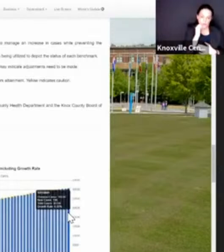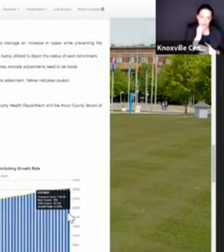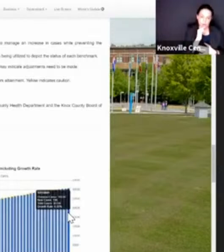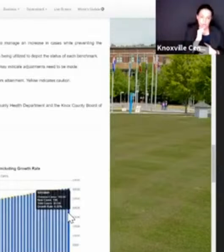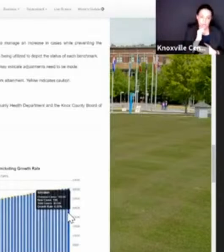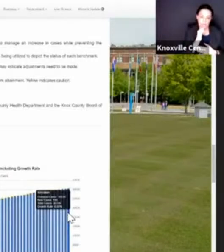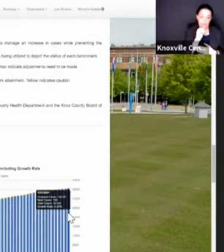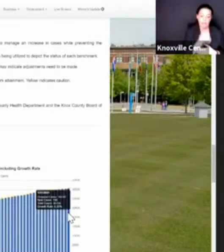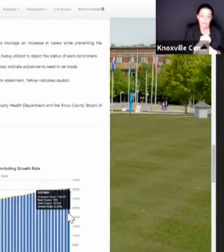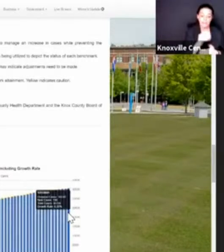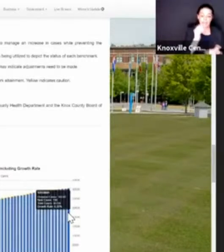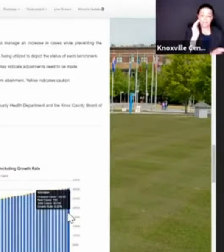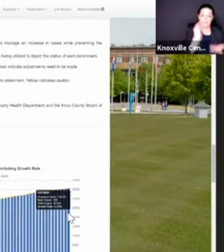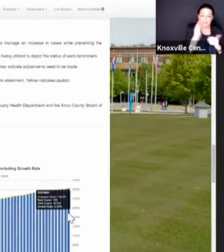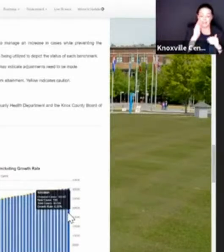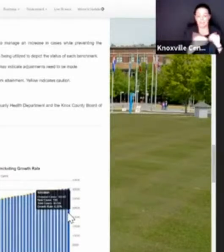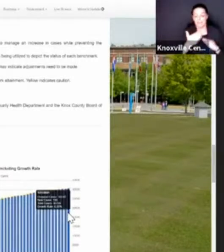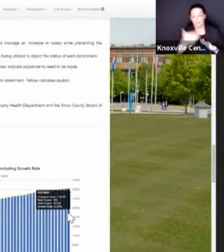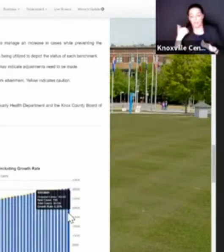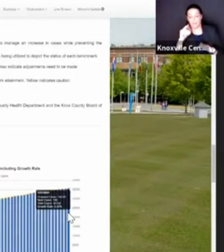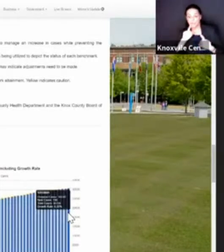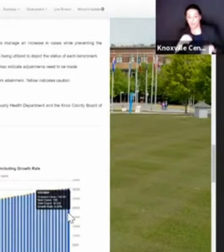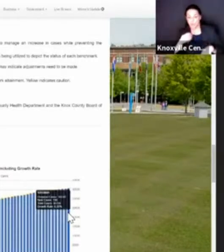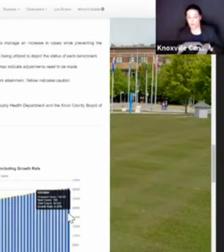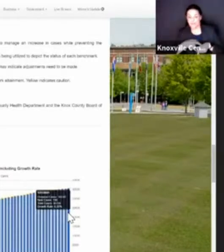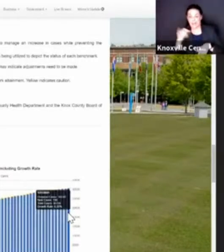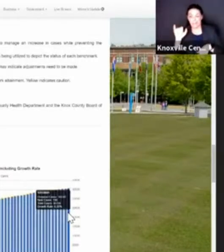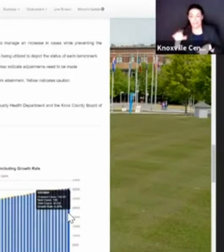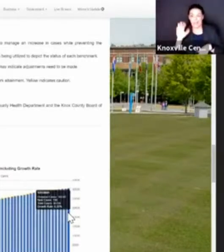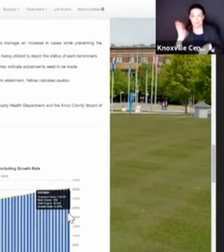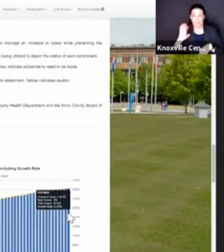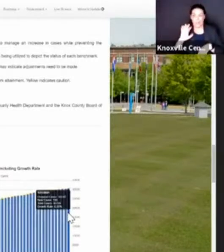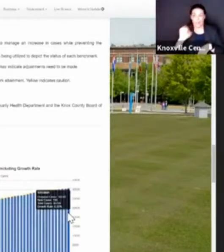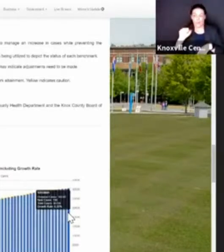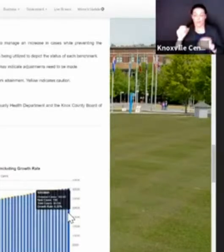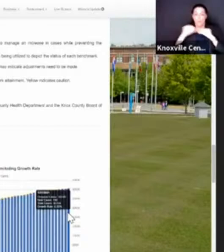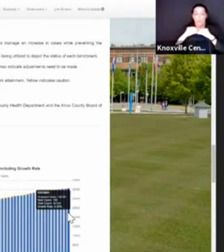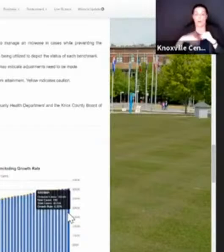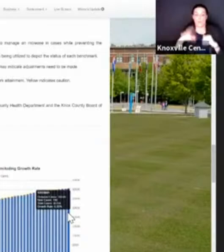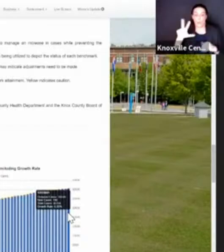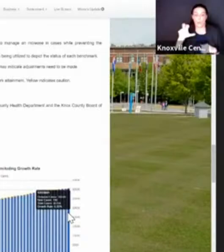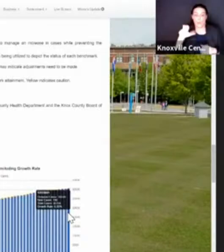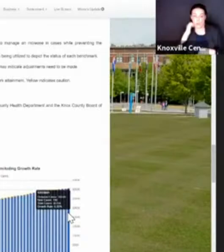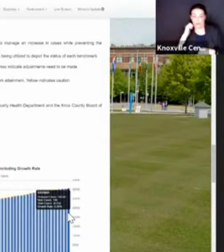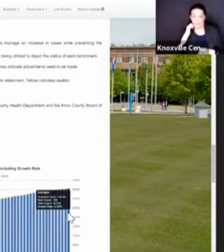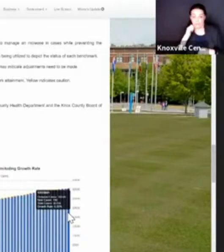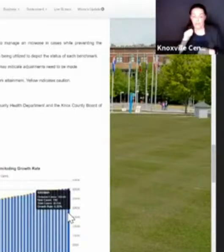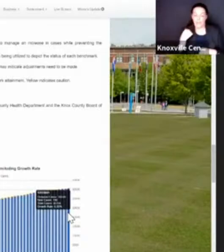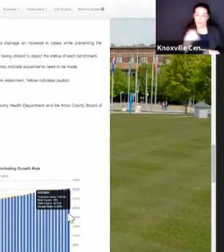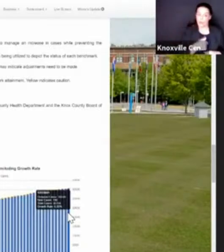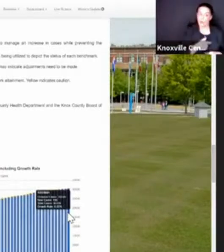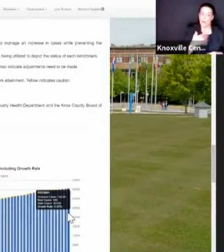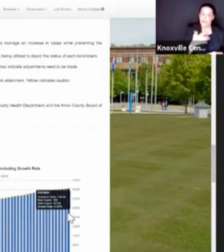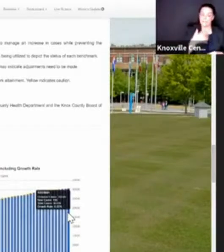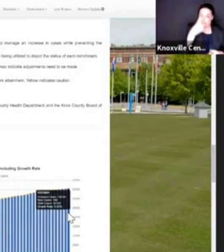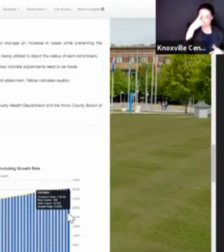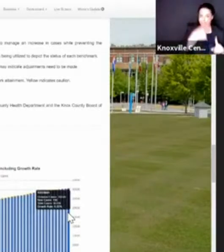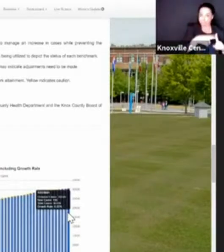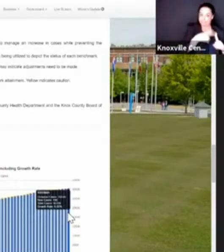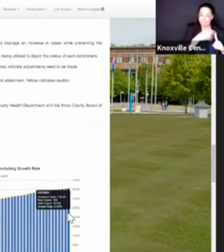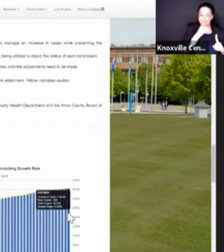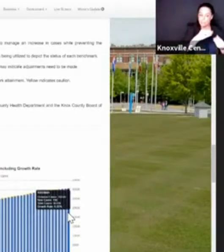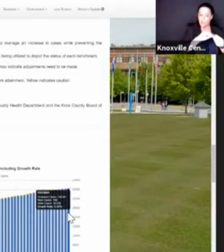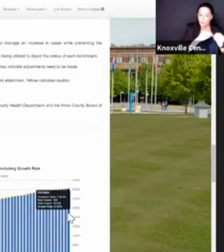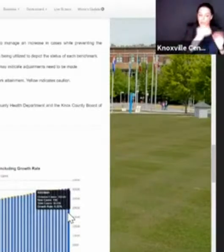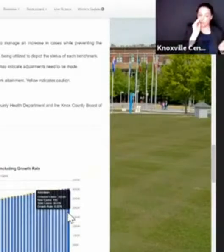down from the previous reporting period, which was more than 300 cases a day. We are optimistic about these numbers, but we are continuing